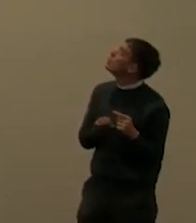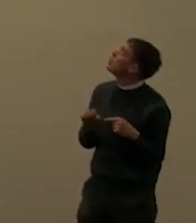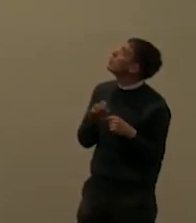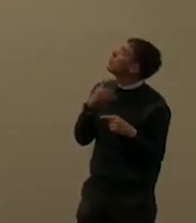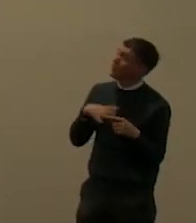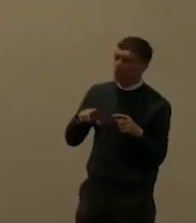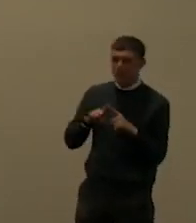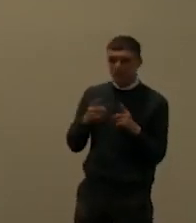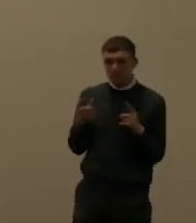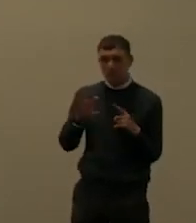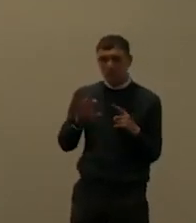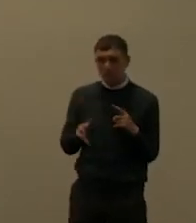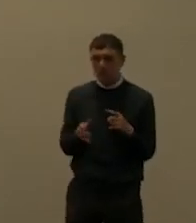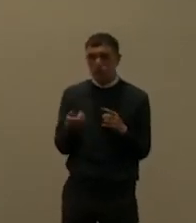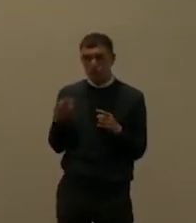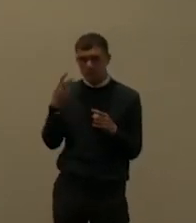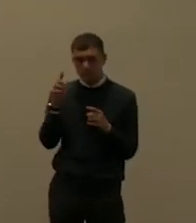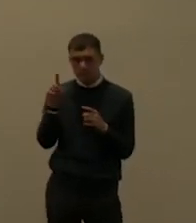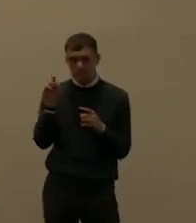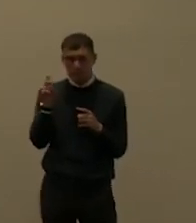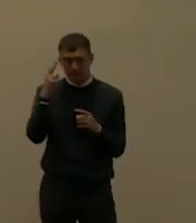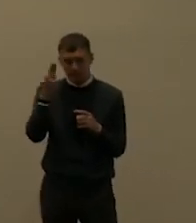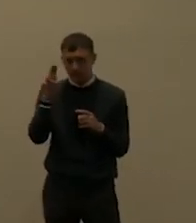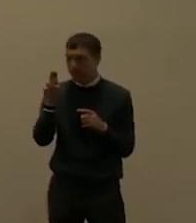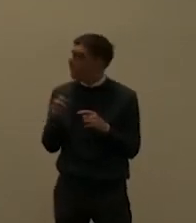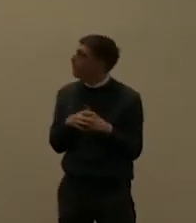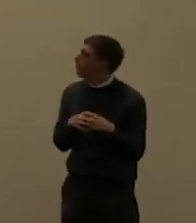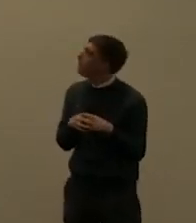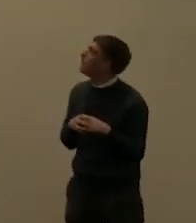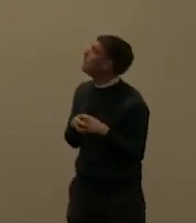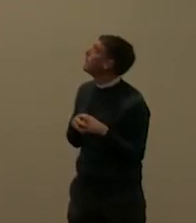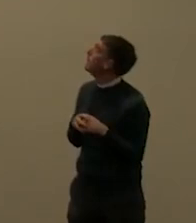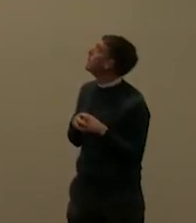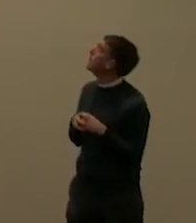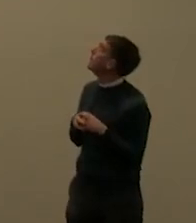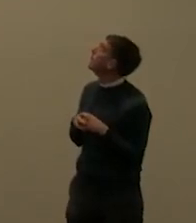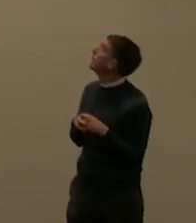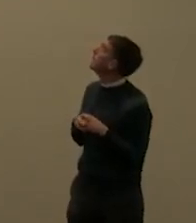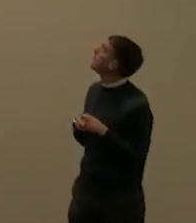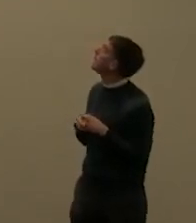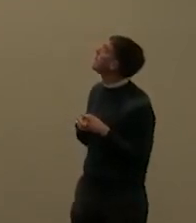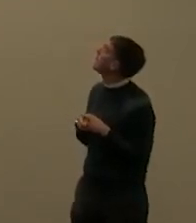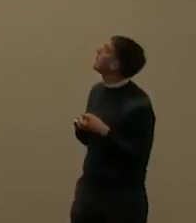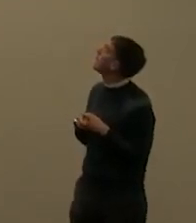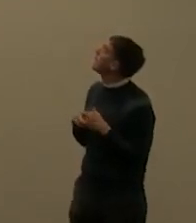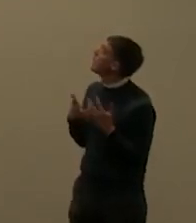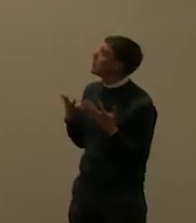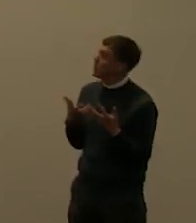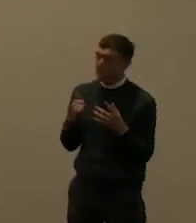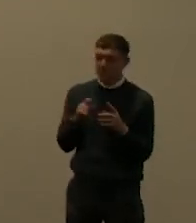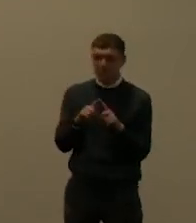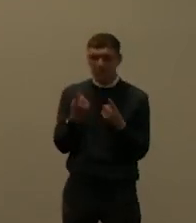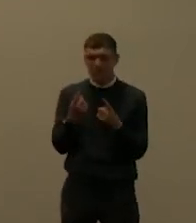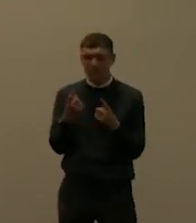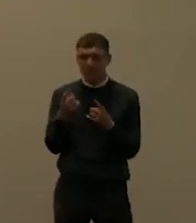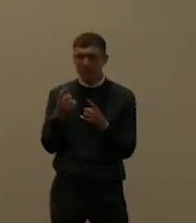you can define here a name, select the virtual WAN hub, and for example, if you have a virtual network in another location,